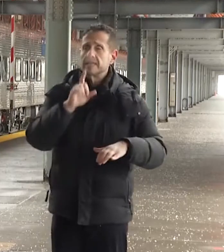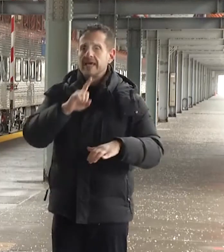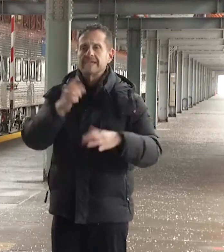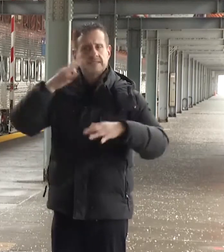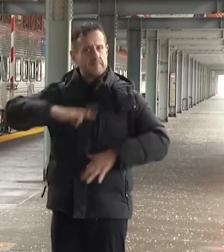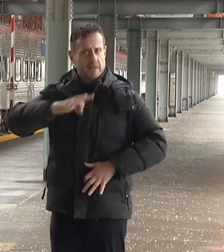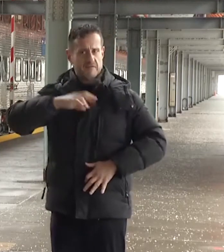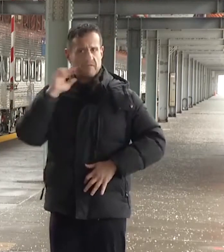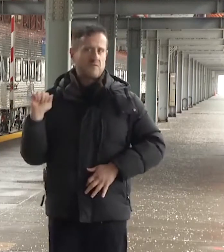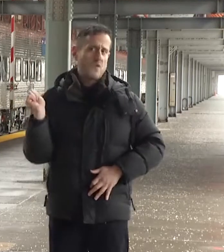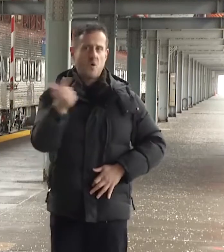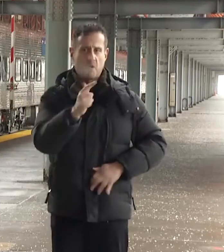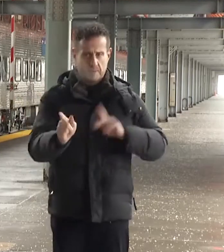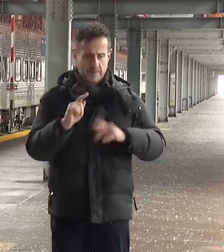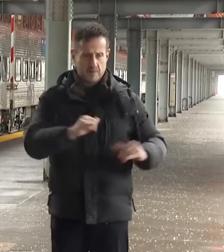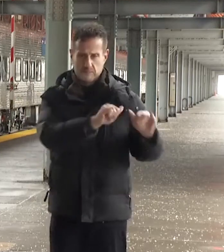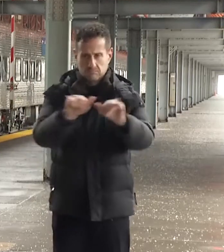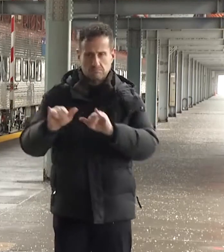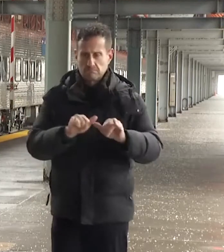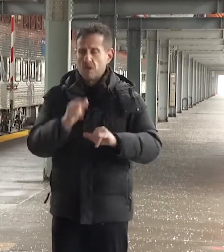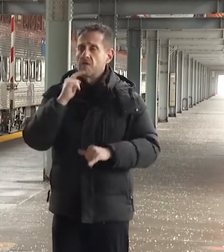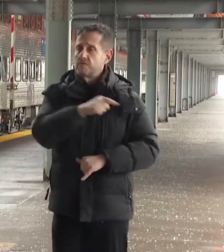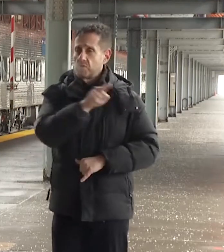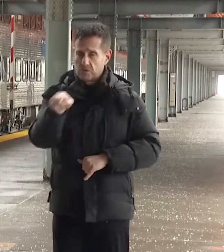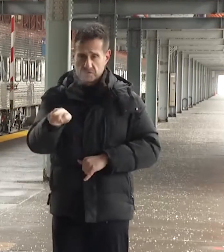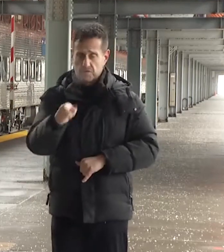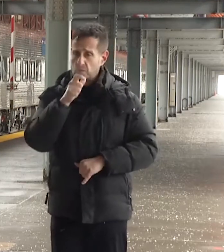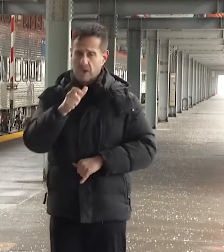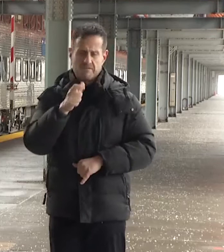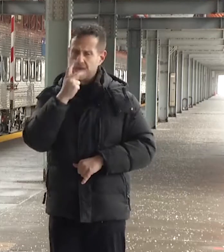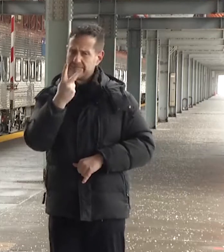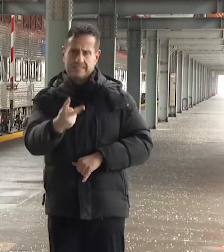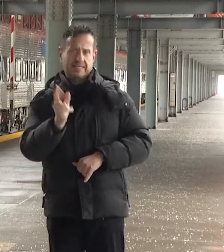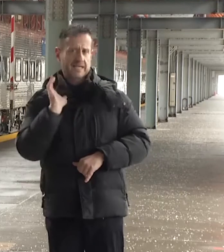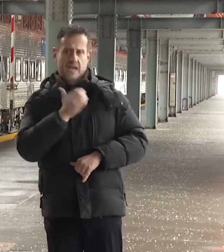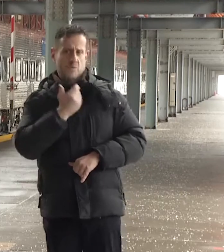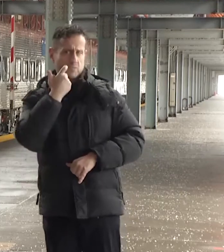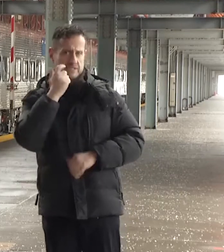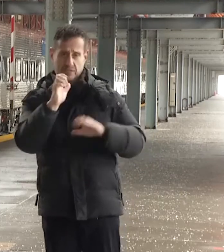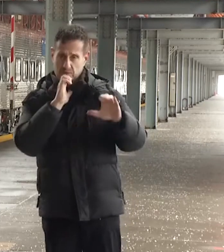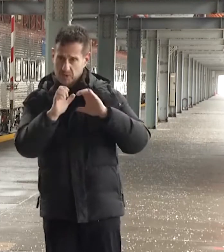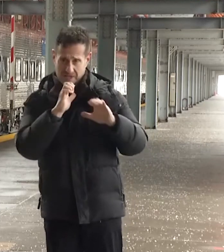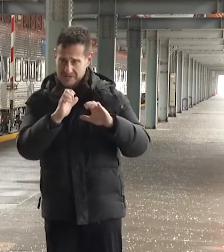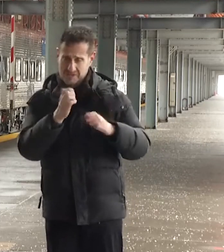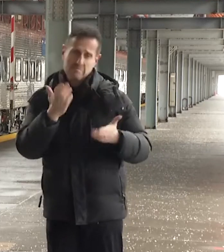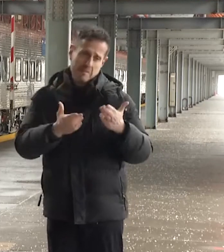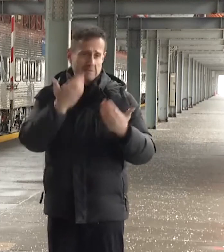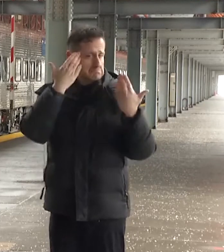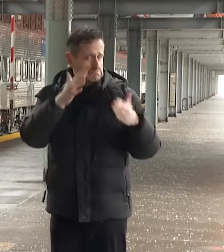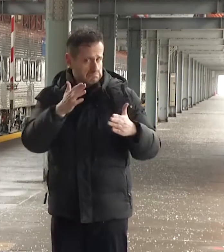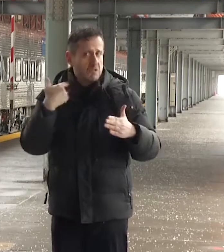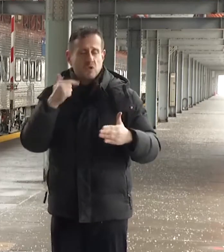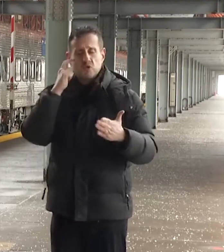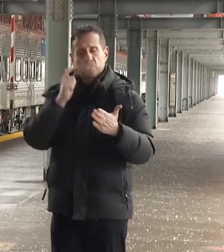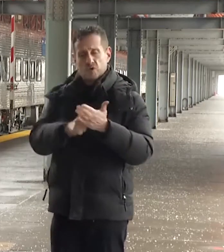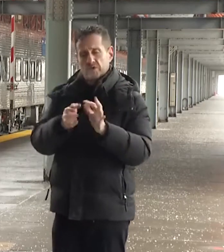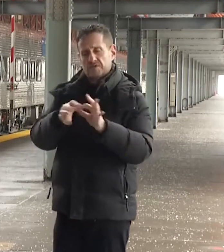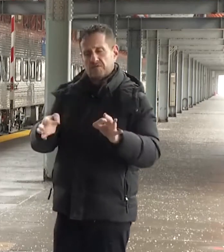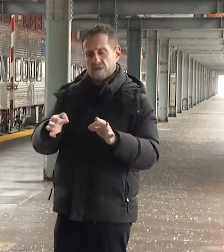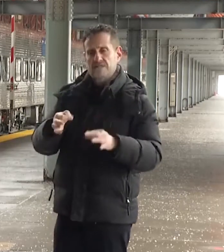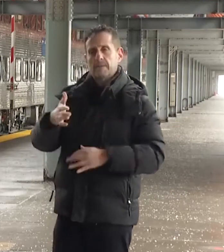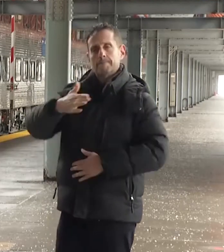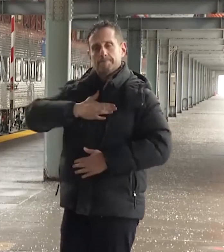for everyone. For those of you who have not seen some of our recent communication, you'll notice the phrase My